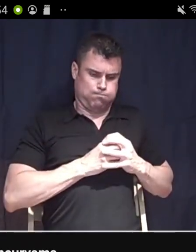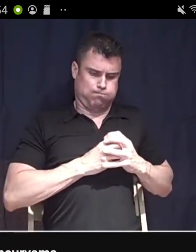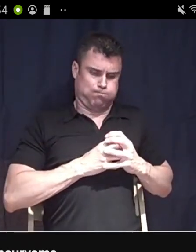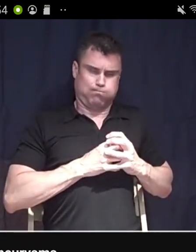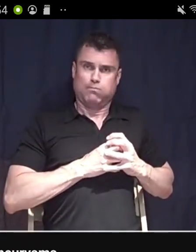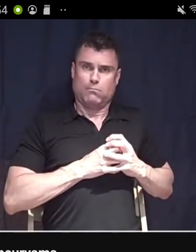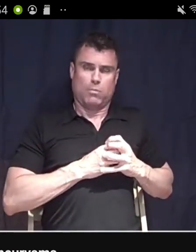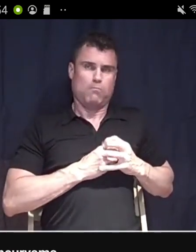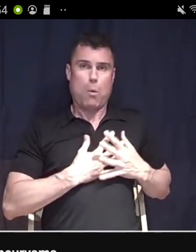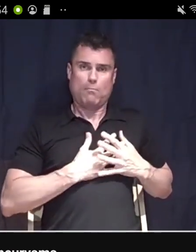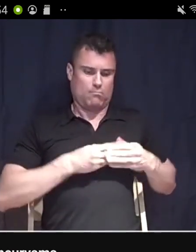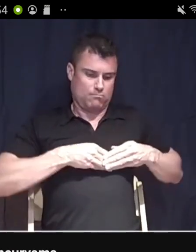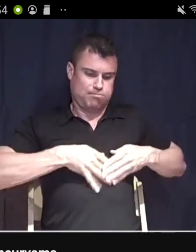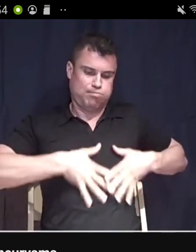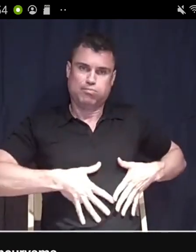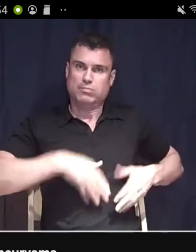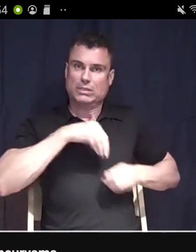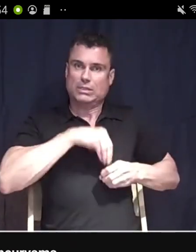there's room for those